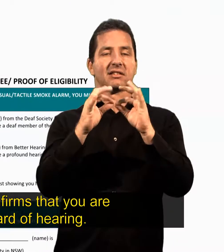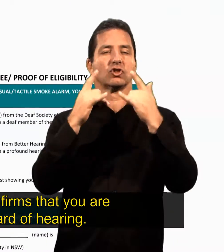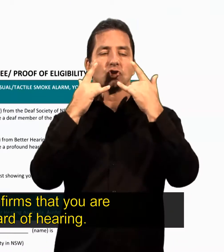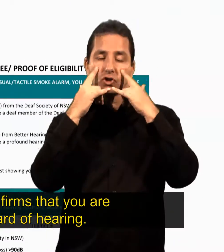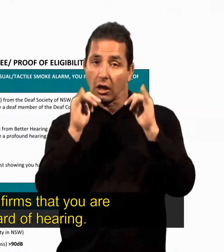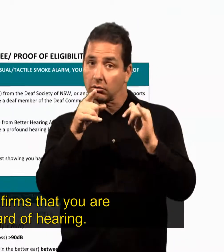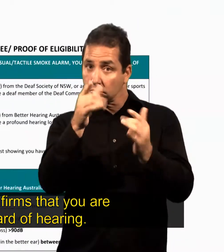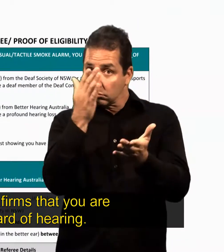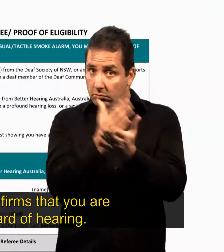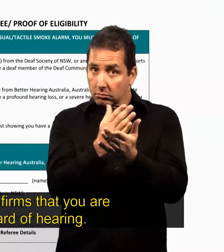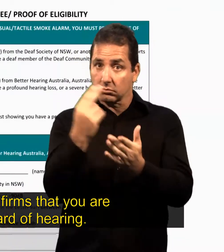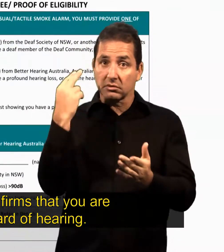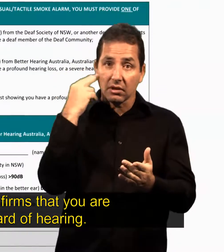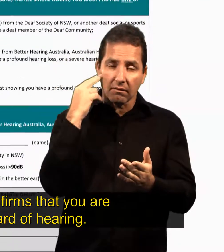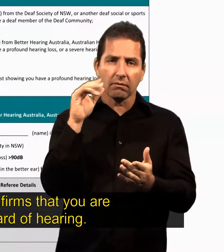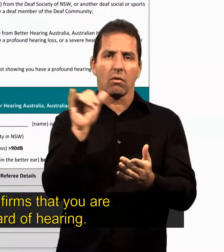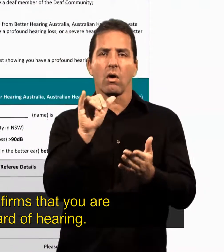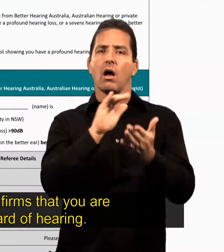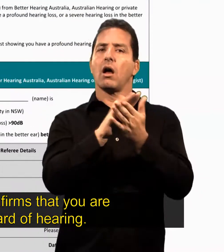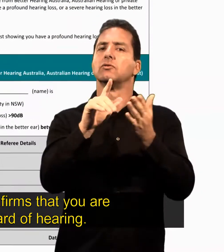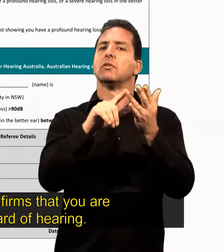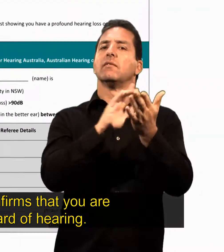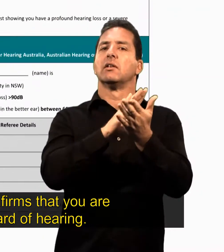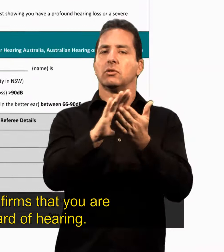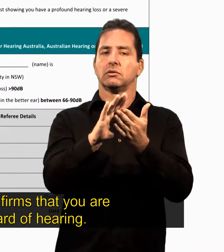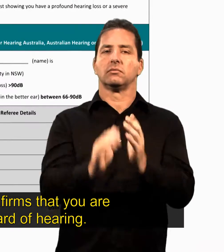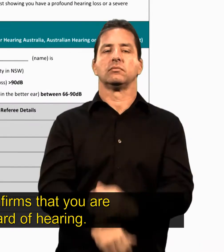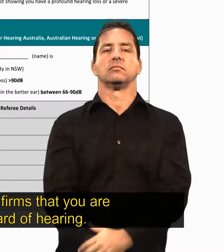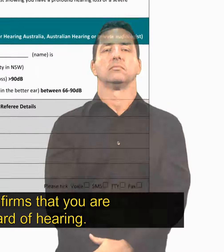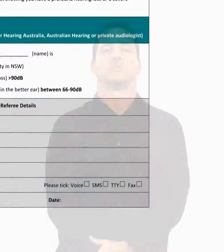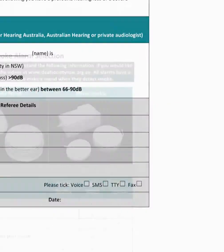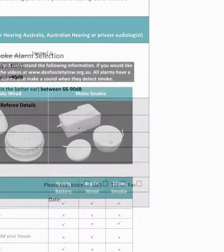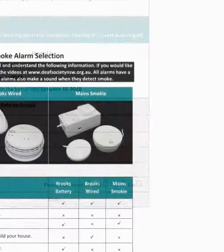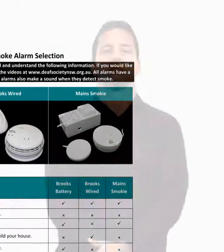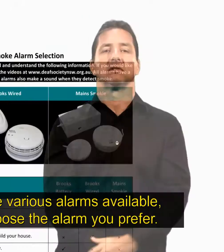Section B confirms that you are deaf or hard of hearing.